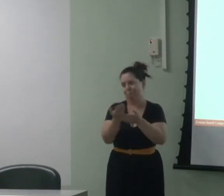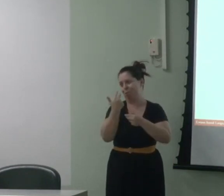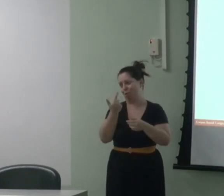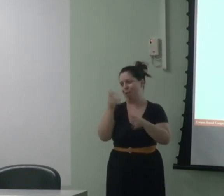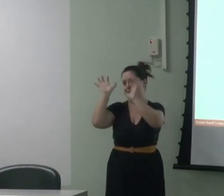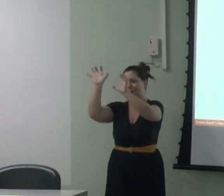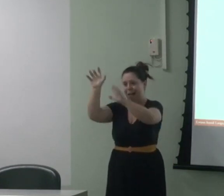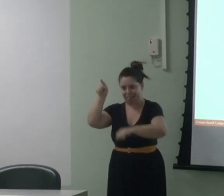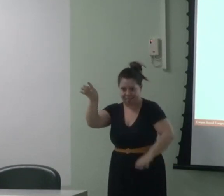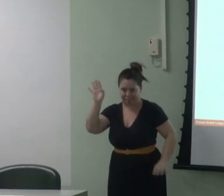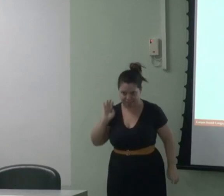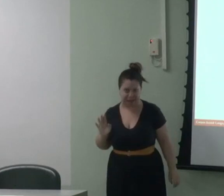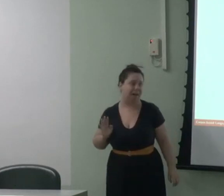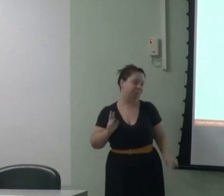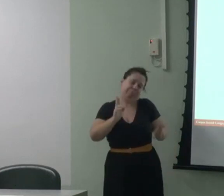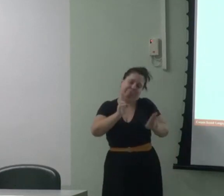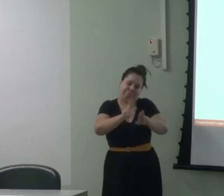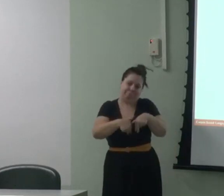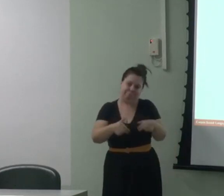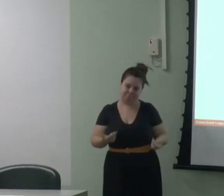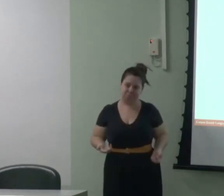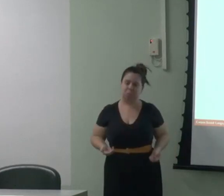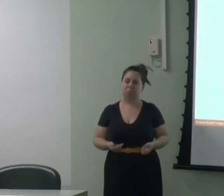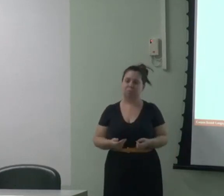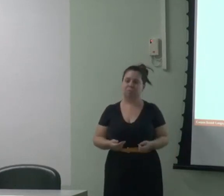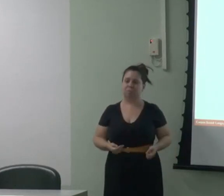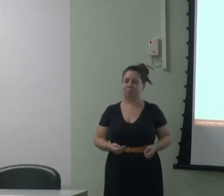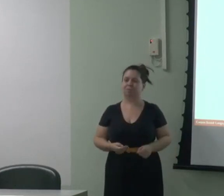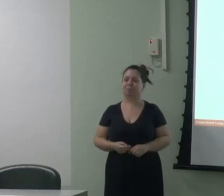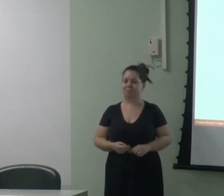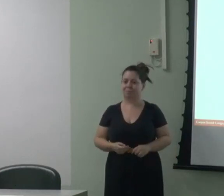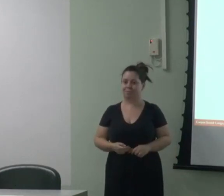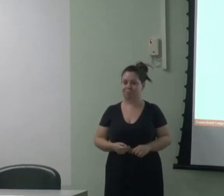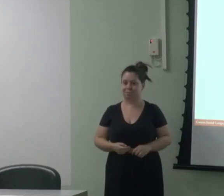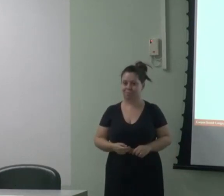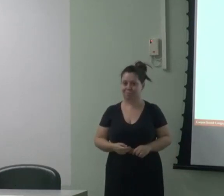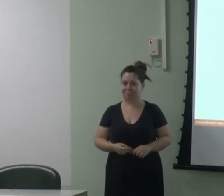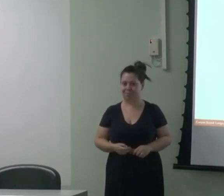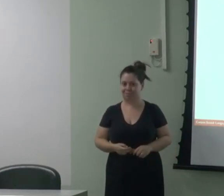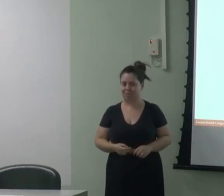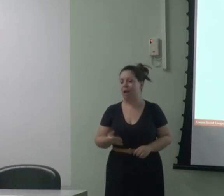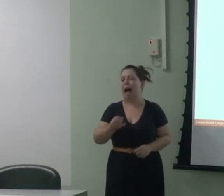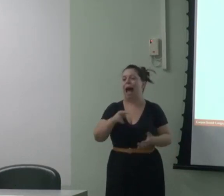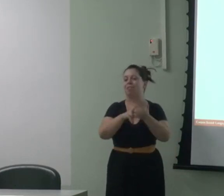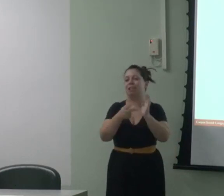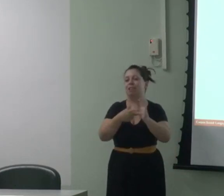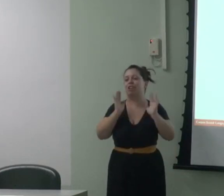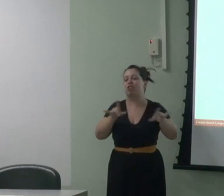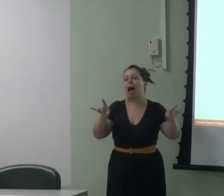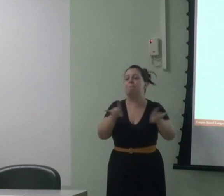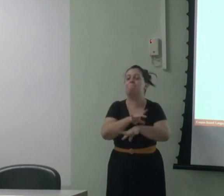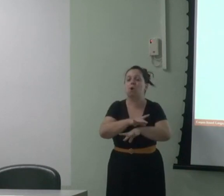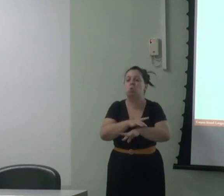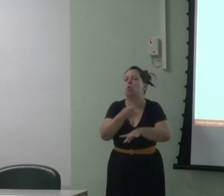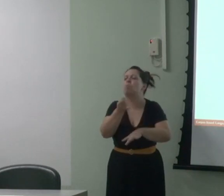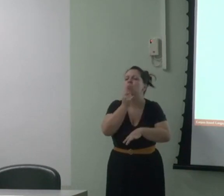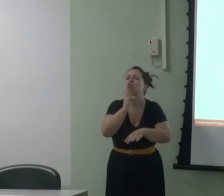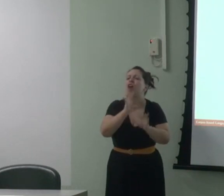way. And we will not reject a language just because we already have many languages from the same family, right?